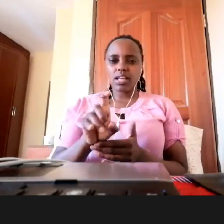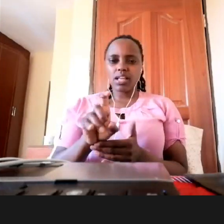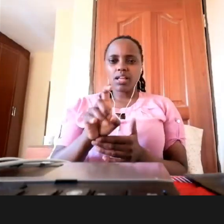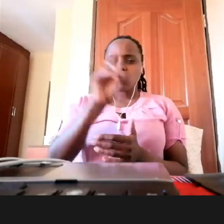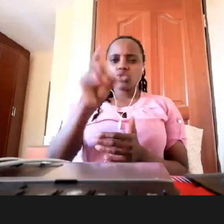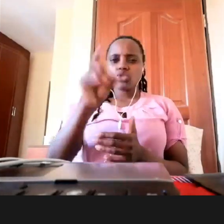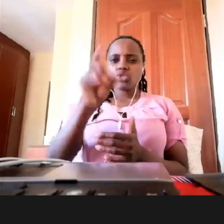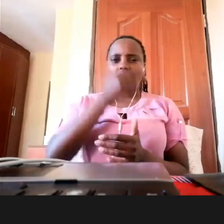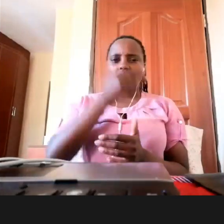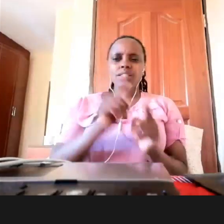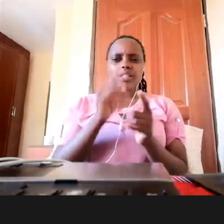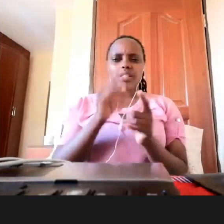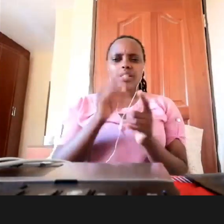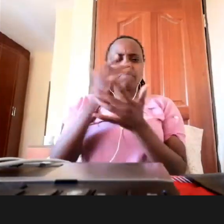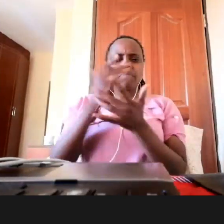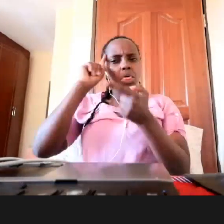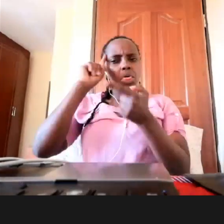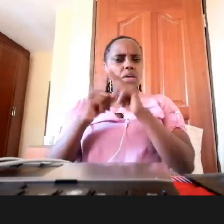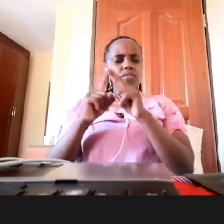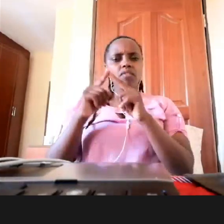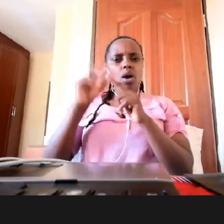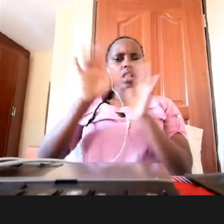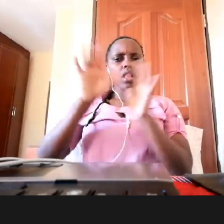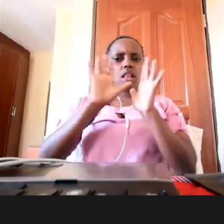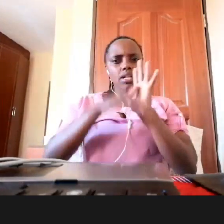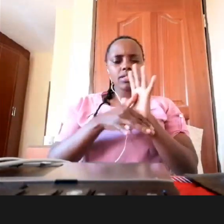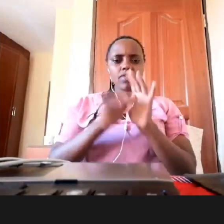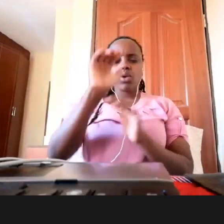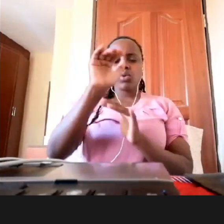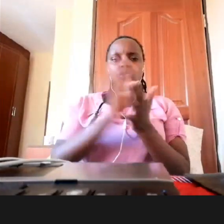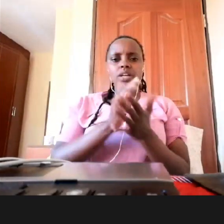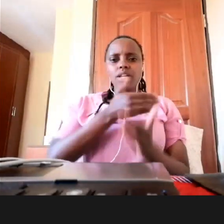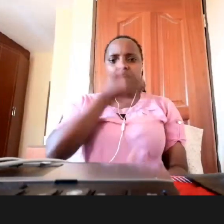on later during the Q&A session.